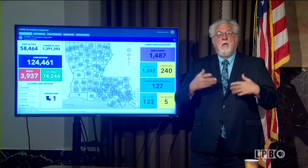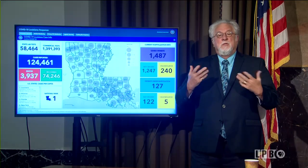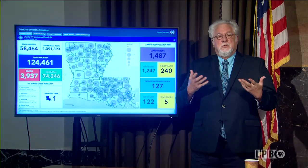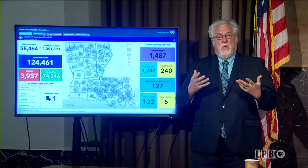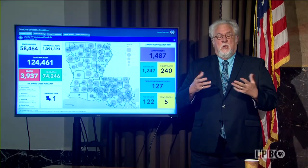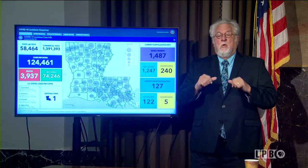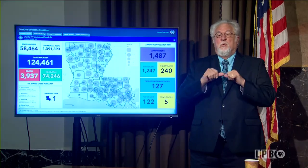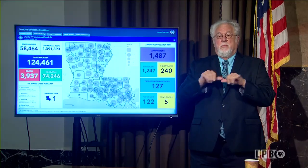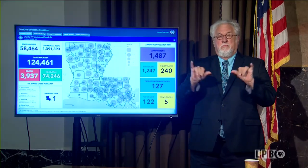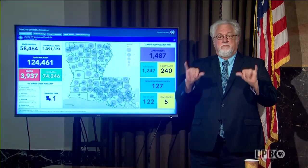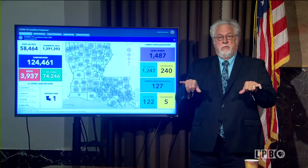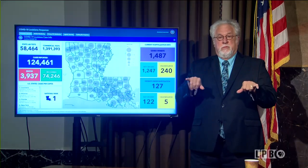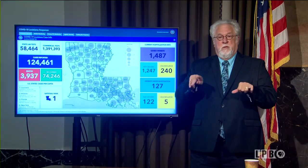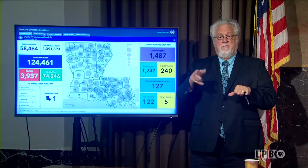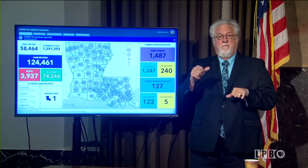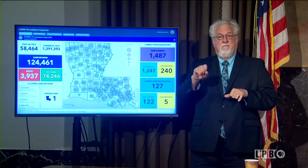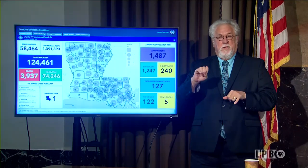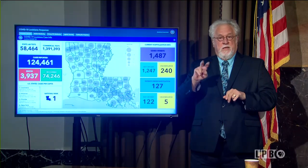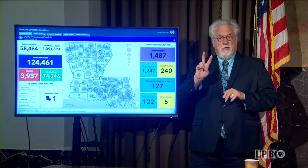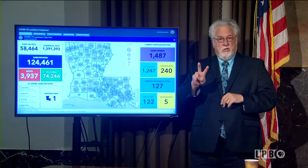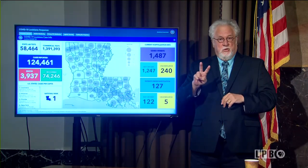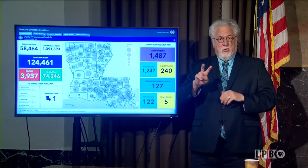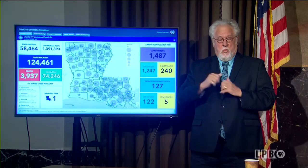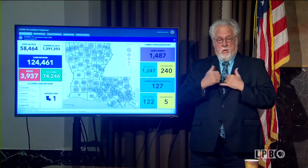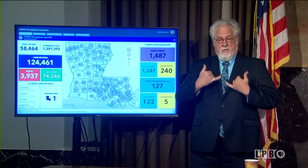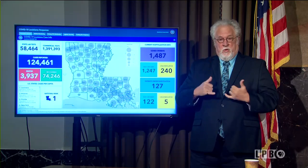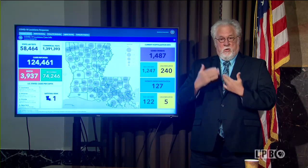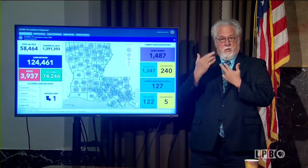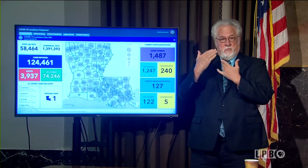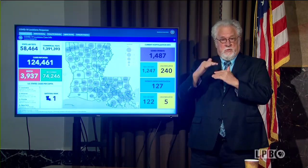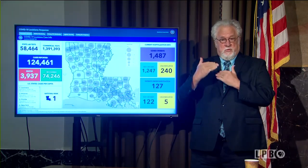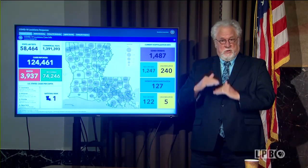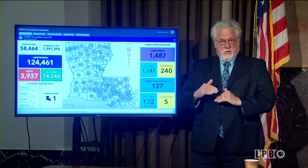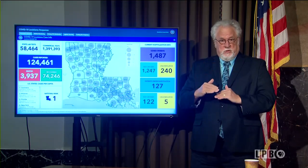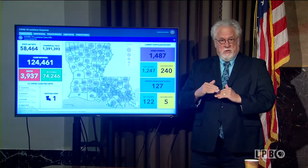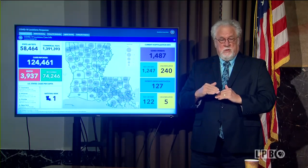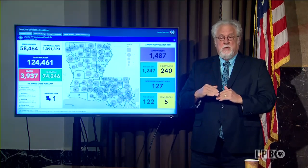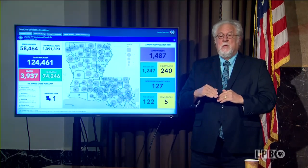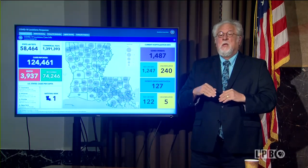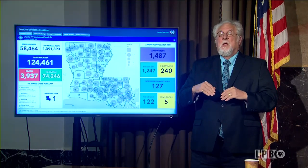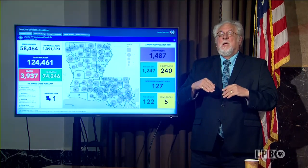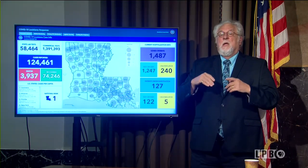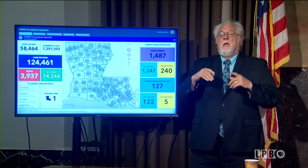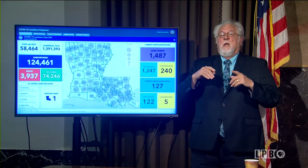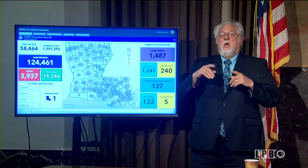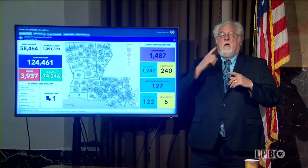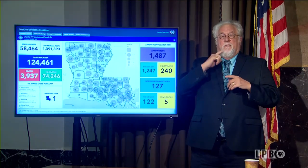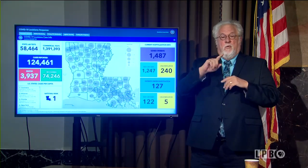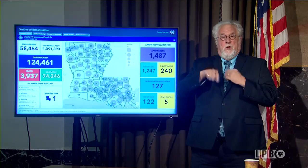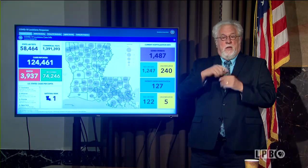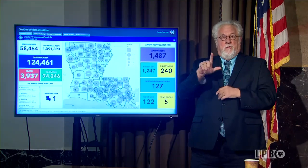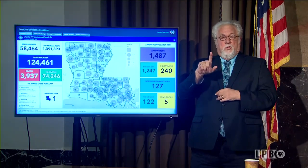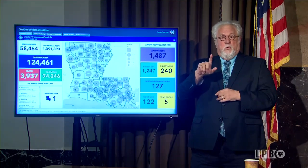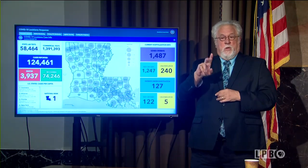going to remain in phase 2 with the current restrictions set to remain in place for another 21